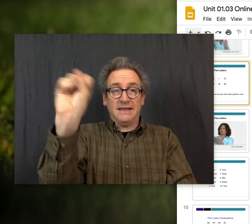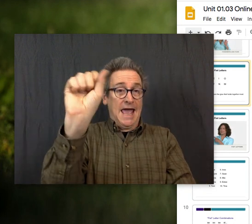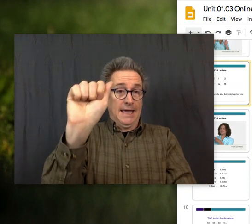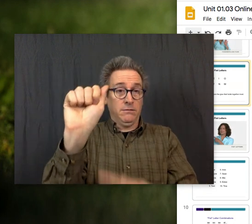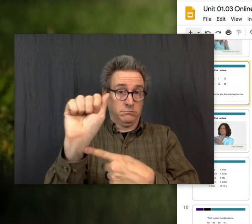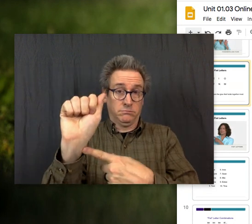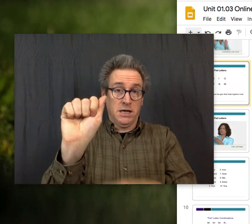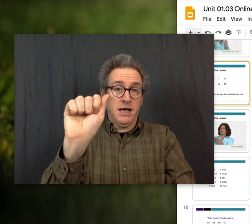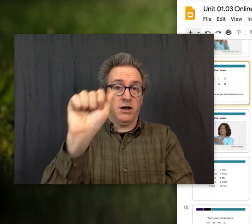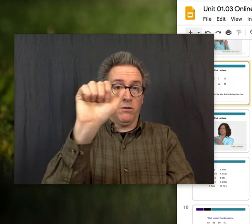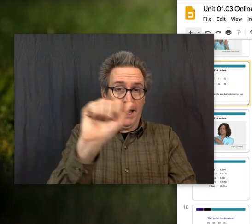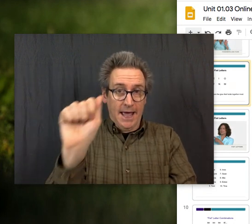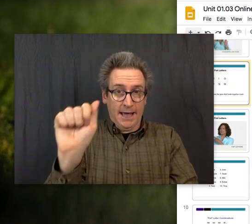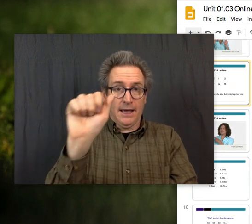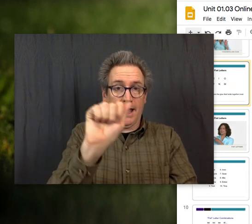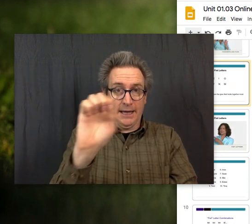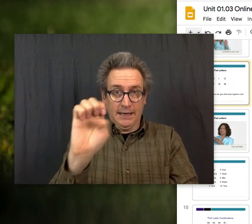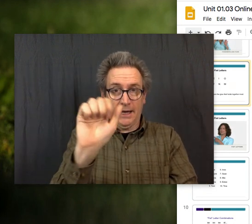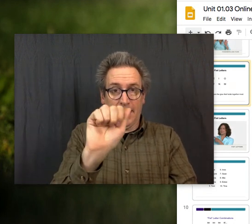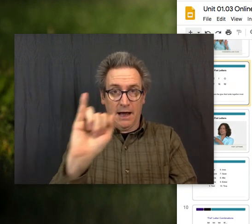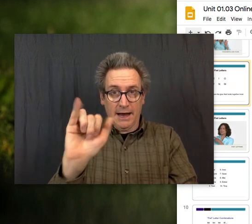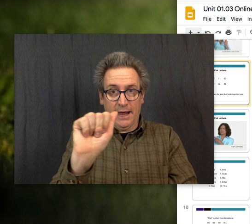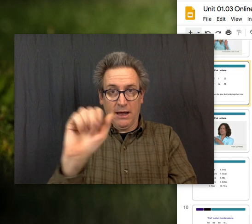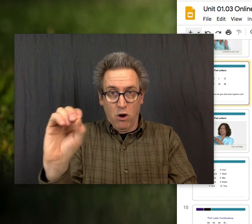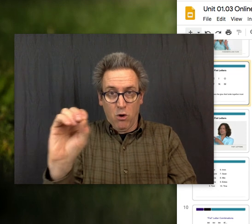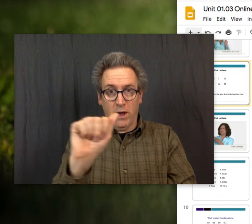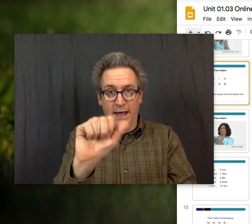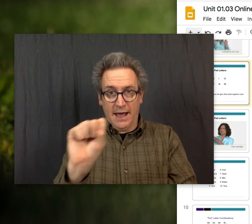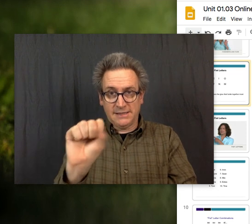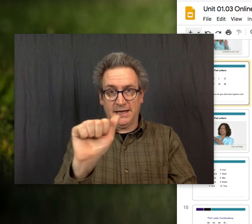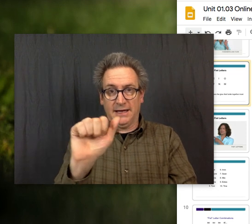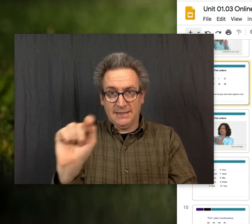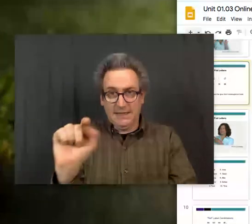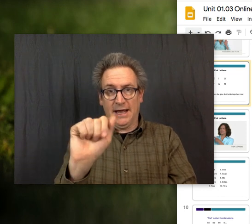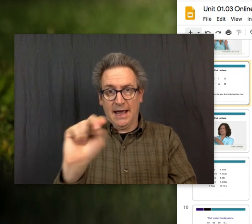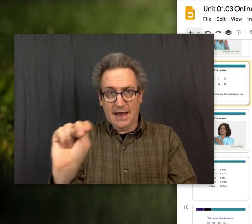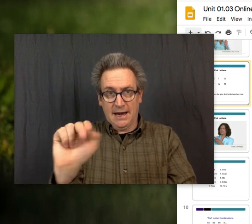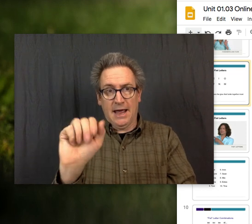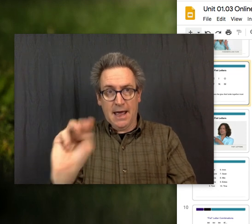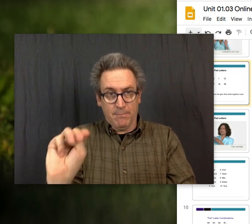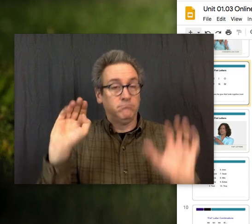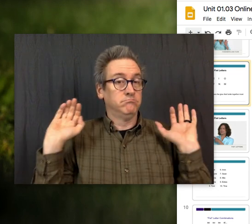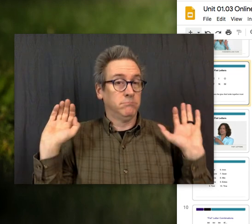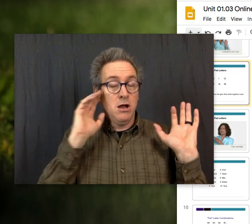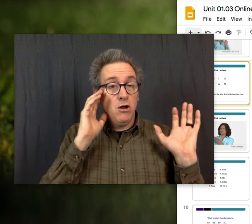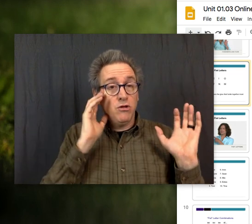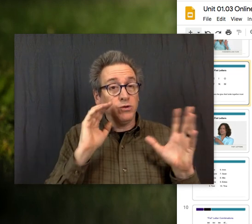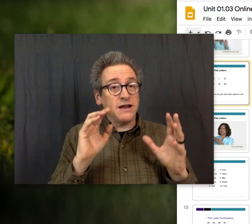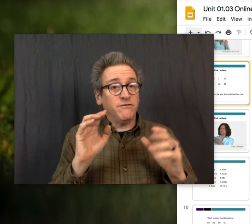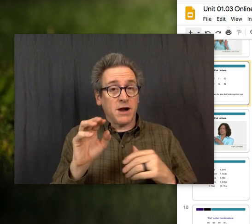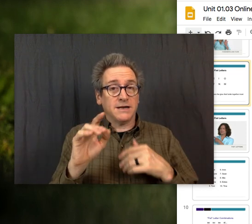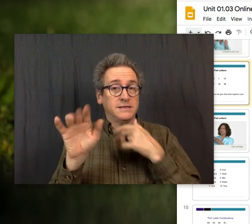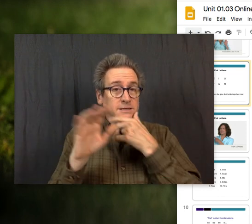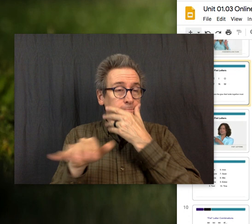like the A, AA, AE, AI, AO, AS, AT, AN, AM. Those